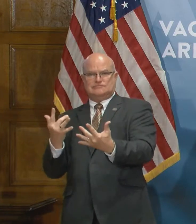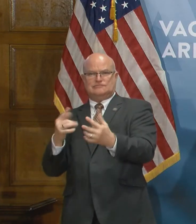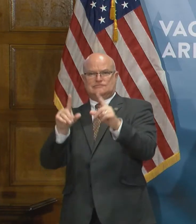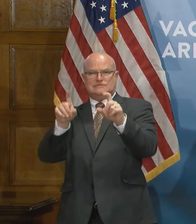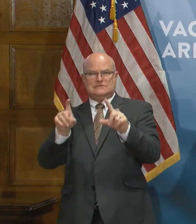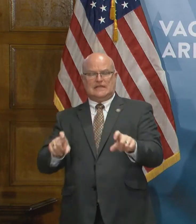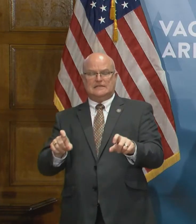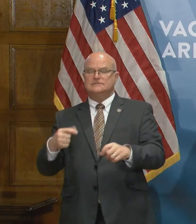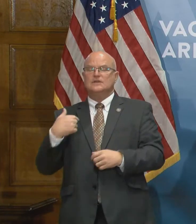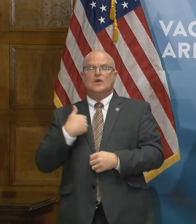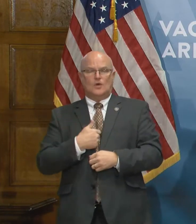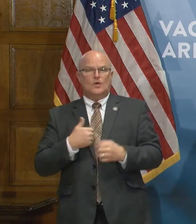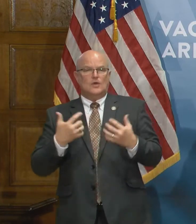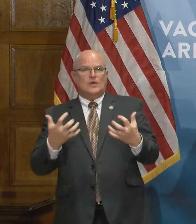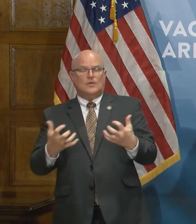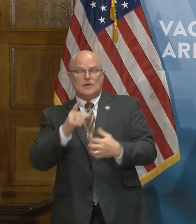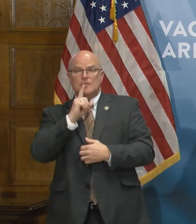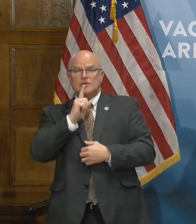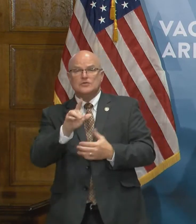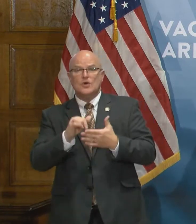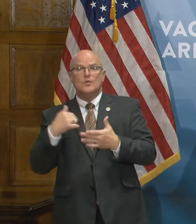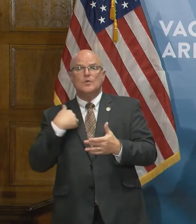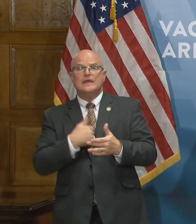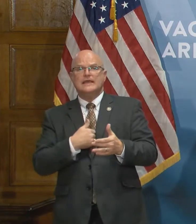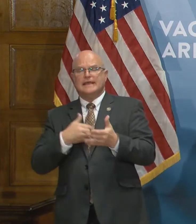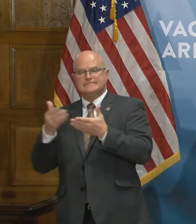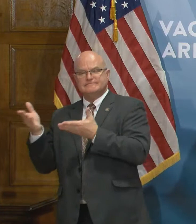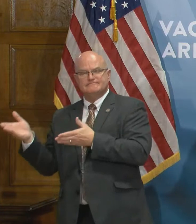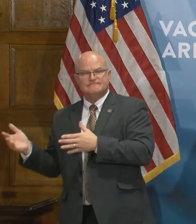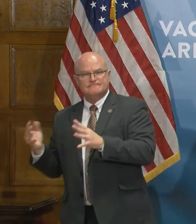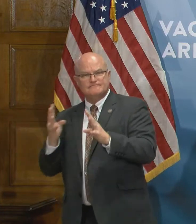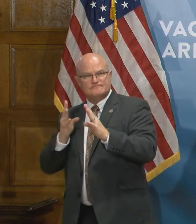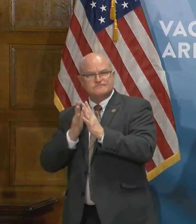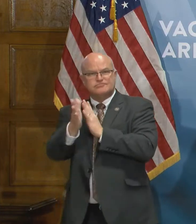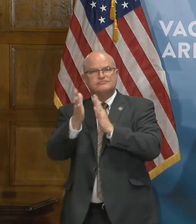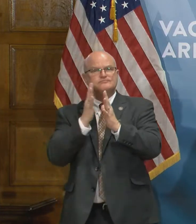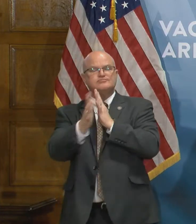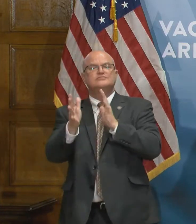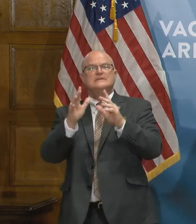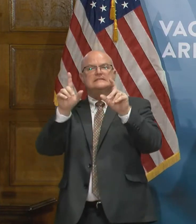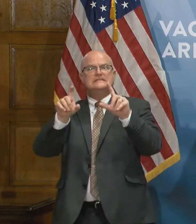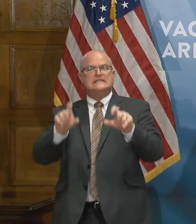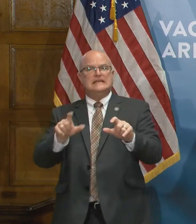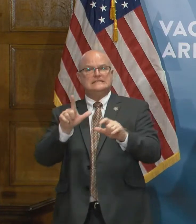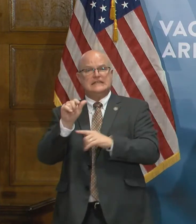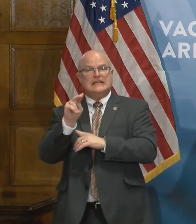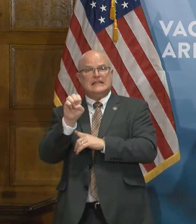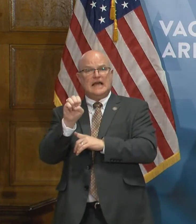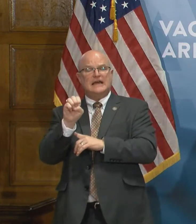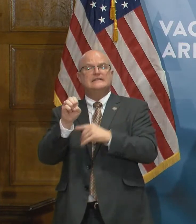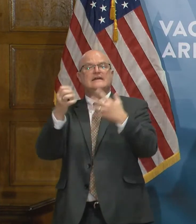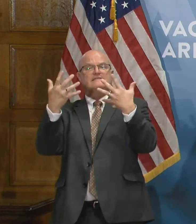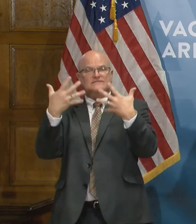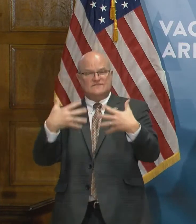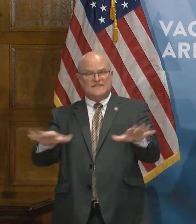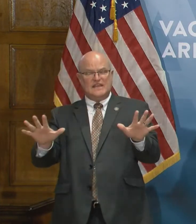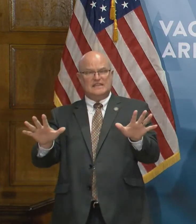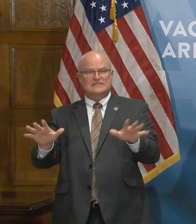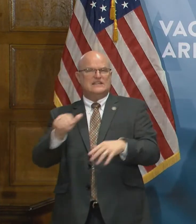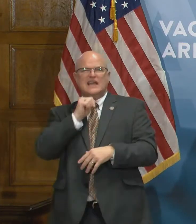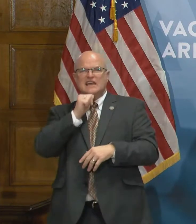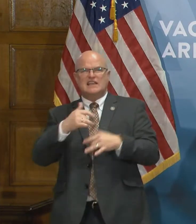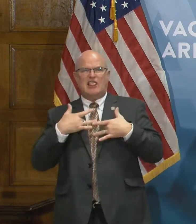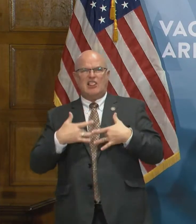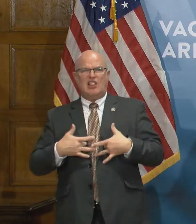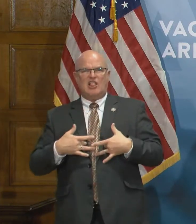we want to be able to make sure that we can move them through the testing line so they get their test, they're not discouraged,